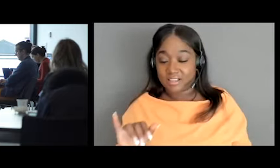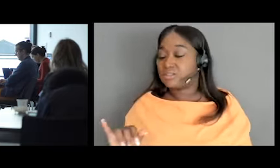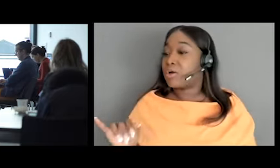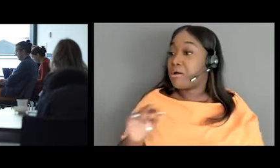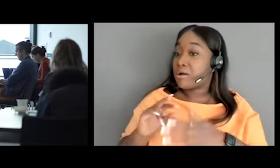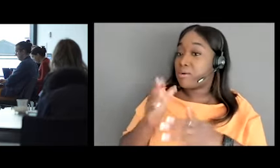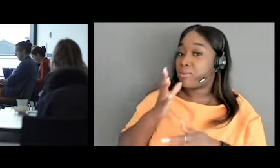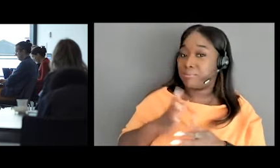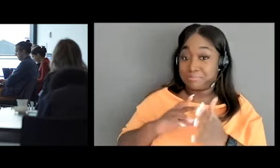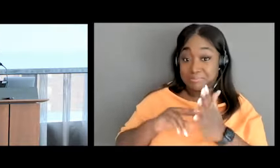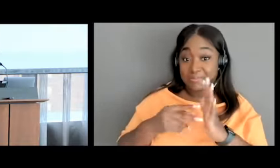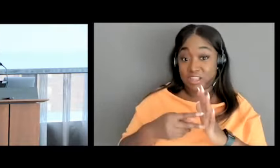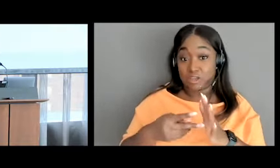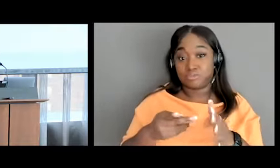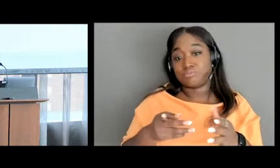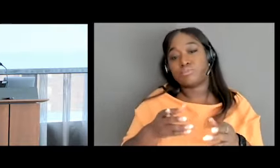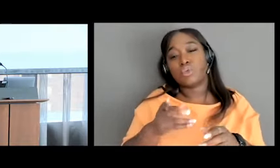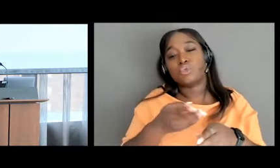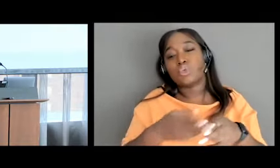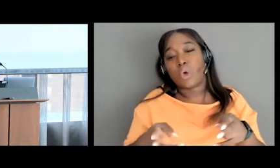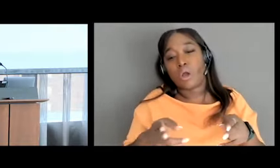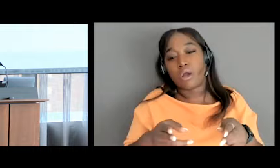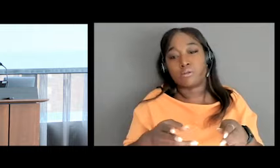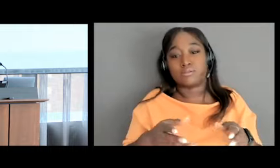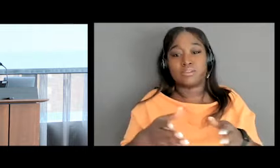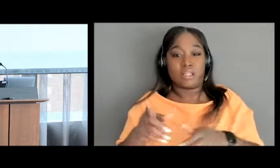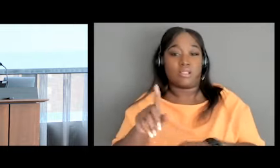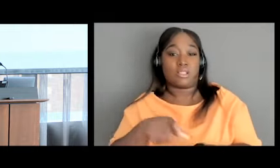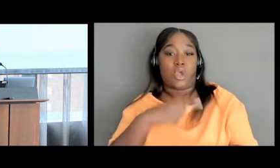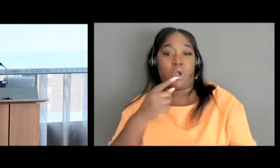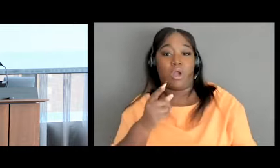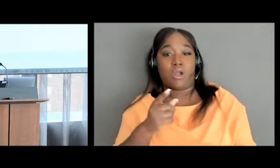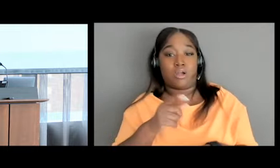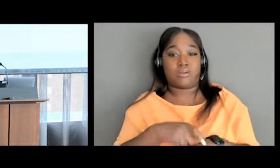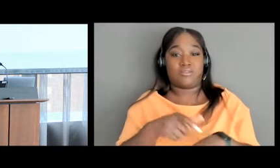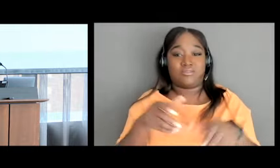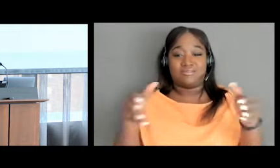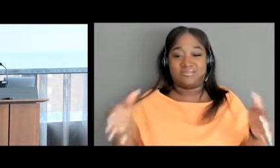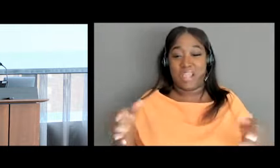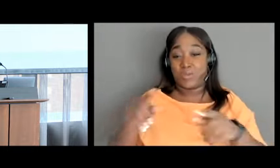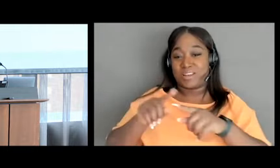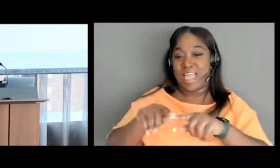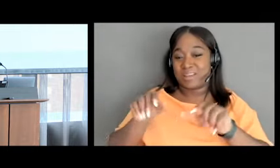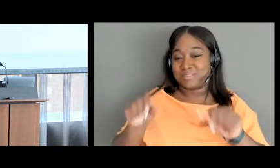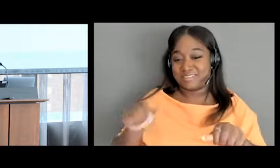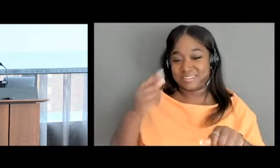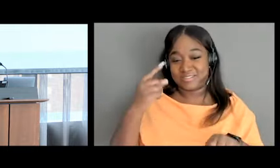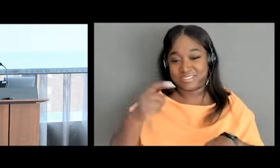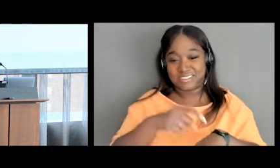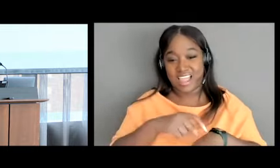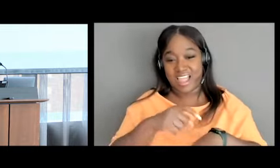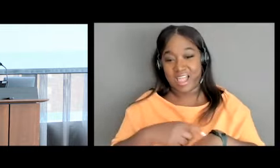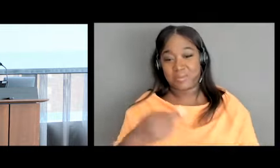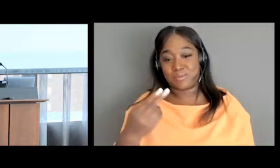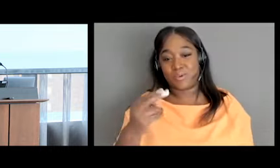reliabilities or the institutional time horizons. Thank you. Yes. Okay. So, I'll add that.